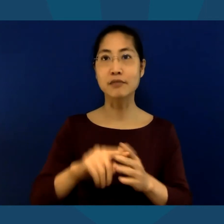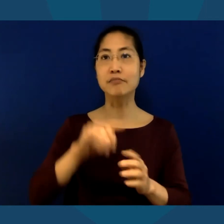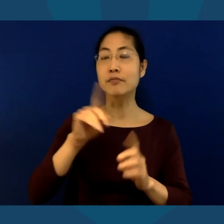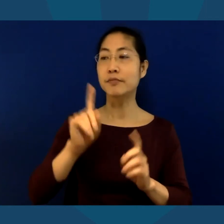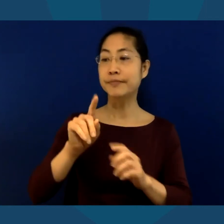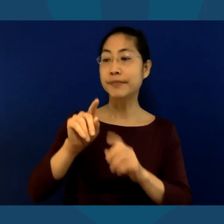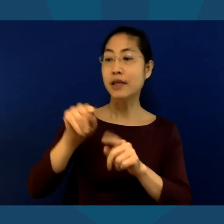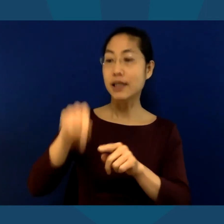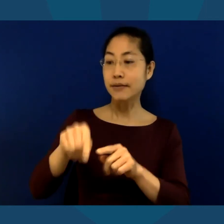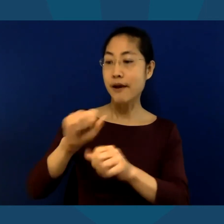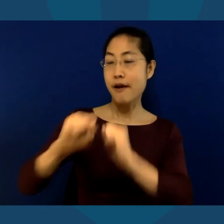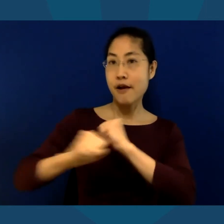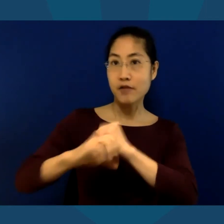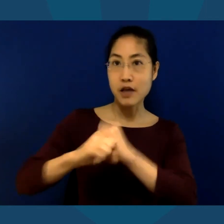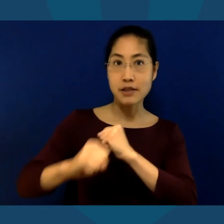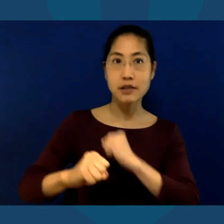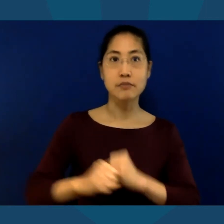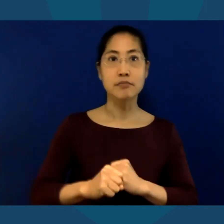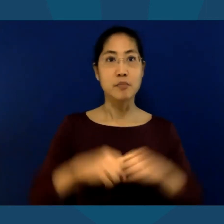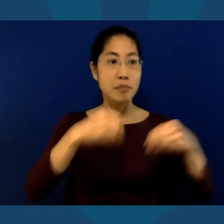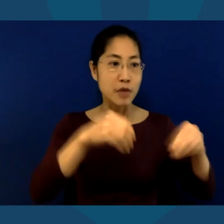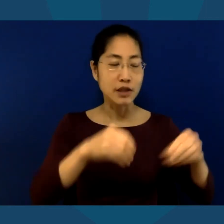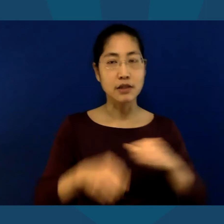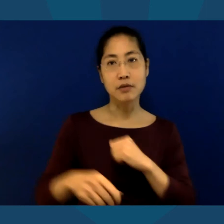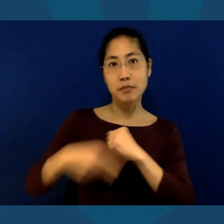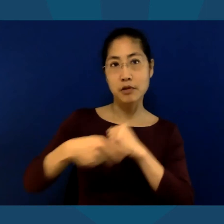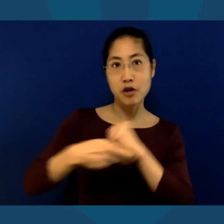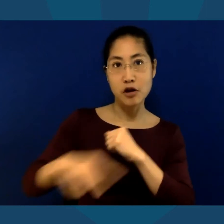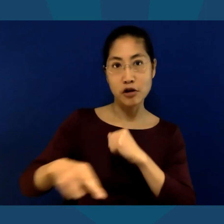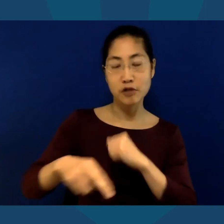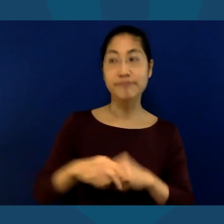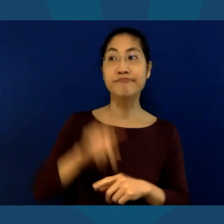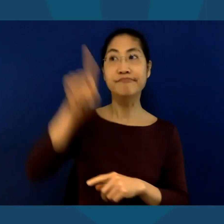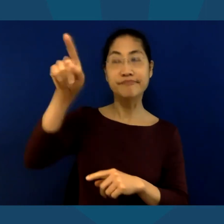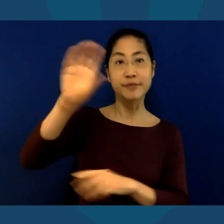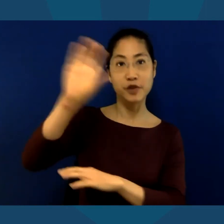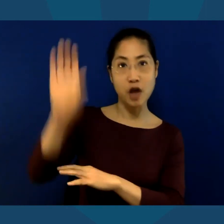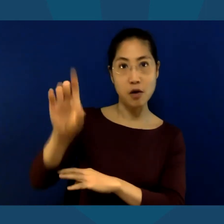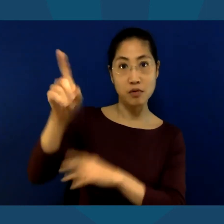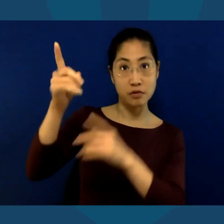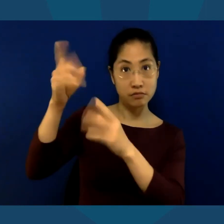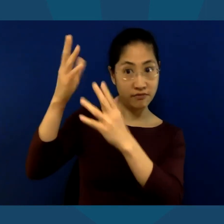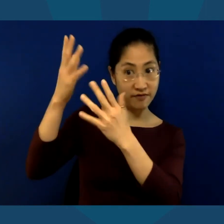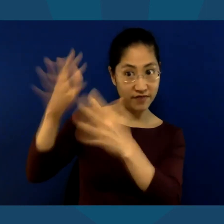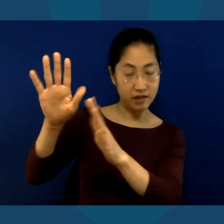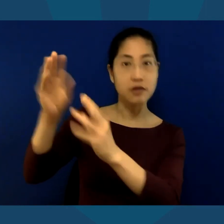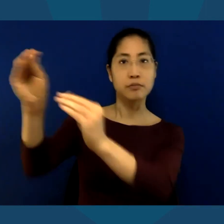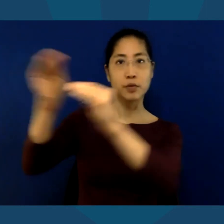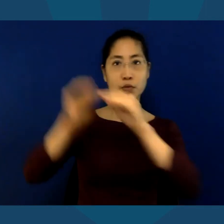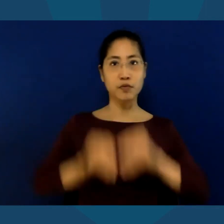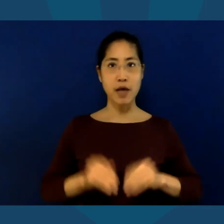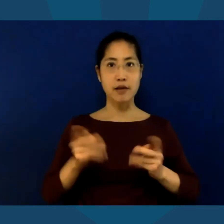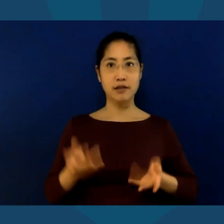Justine's career began in advertising, marketing, PR in Chicago before coming